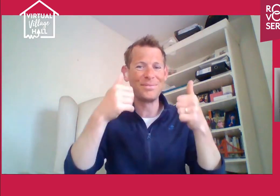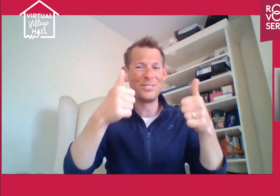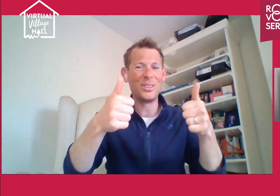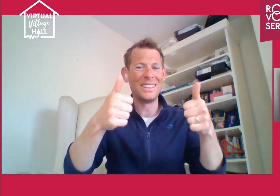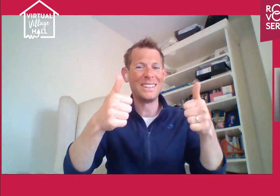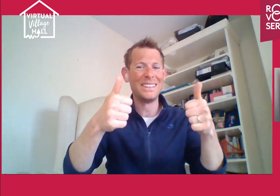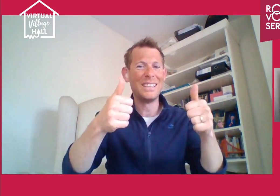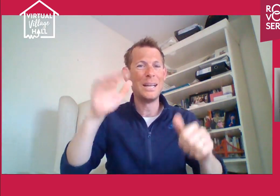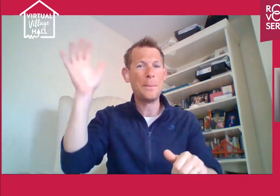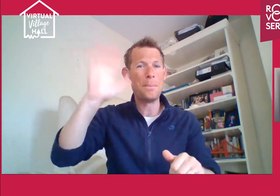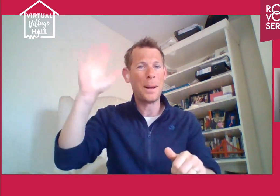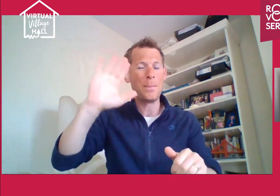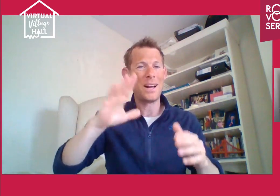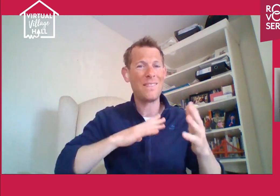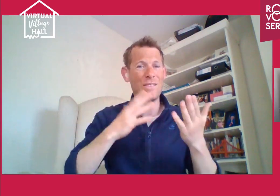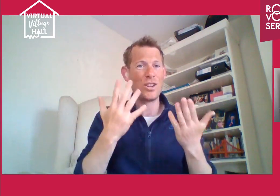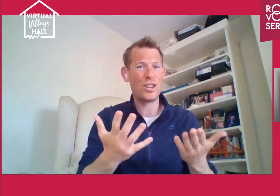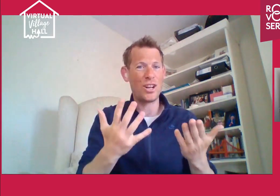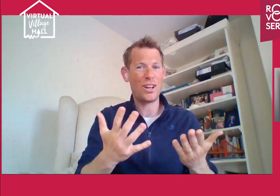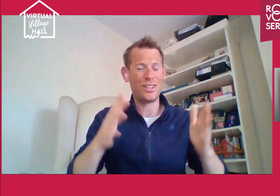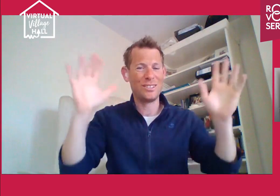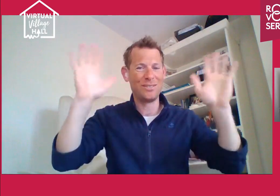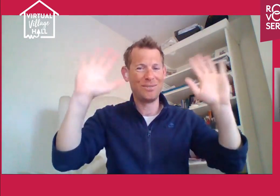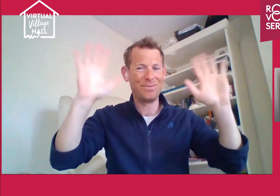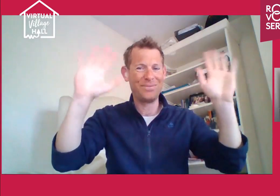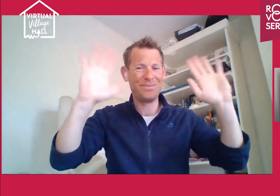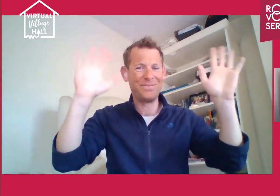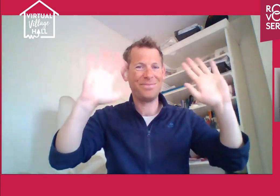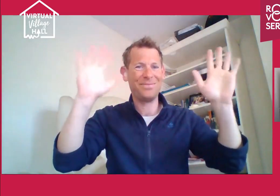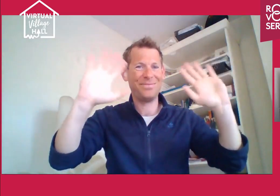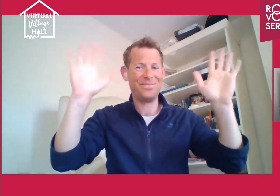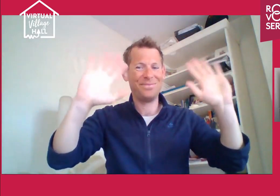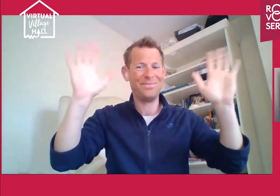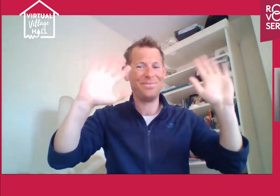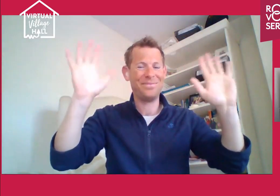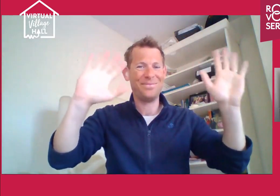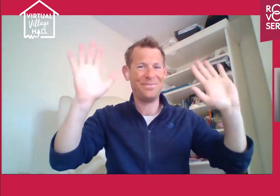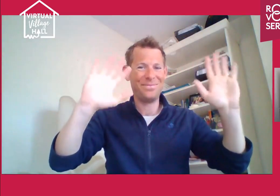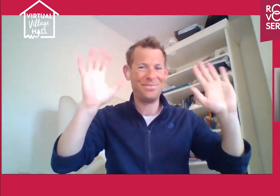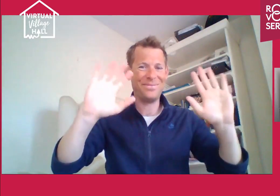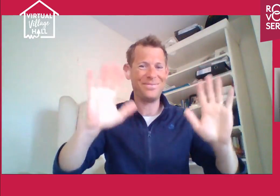opportunity. Thanks so much for now. See you again. Bye.